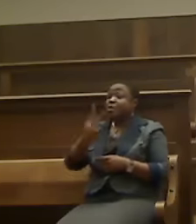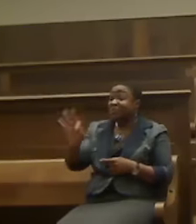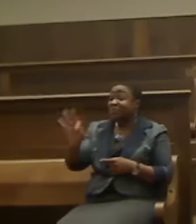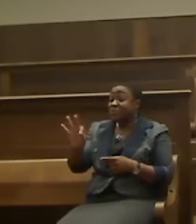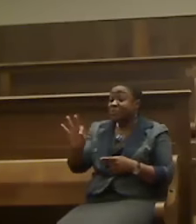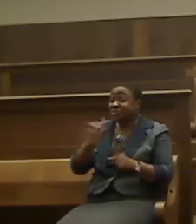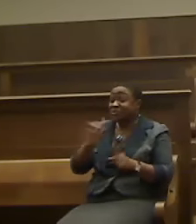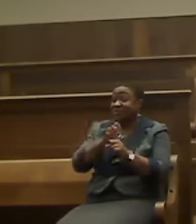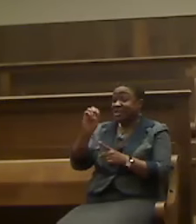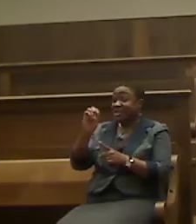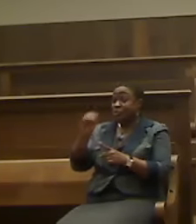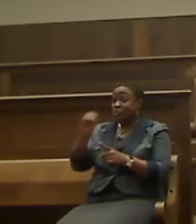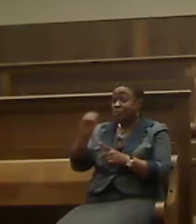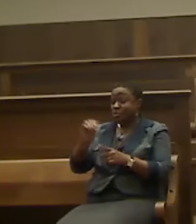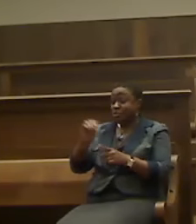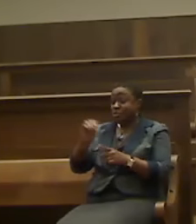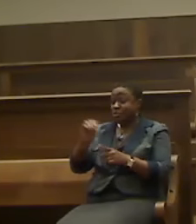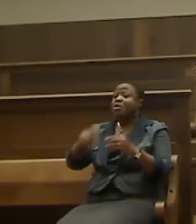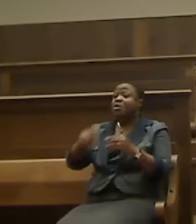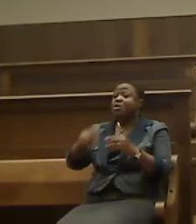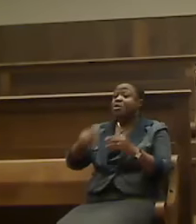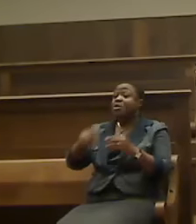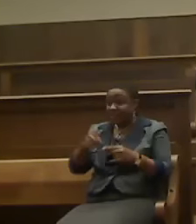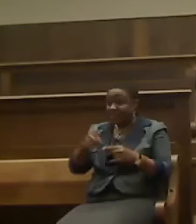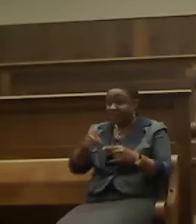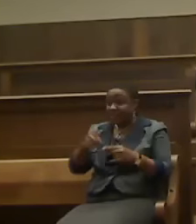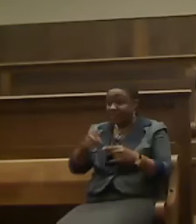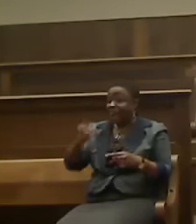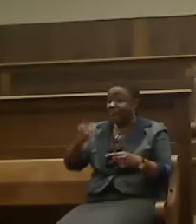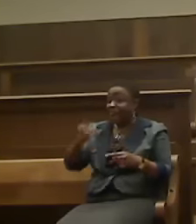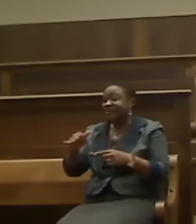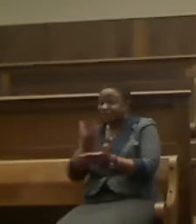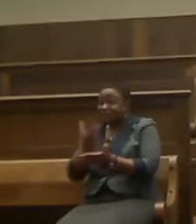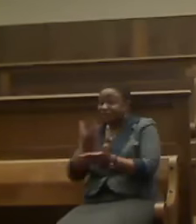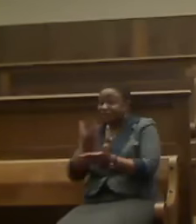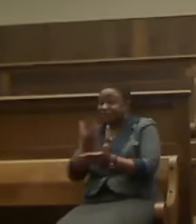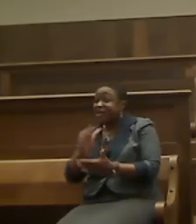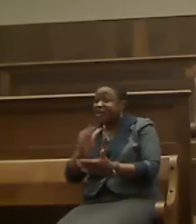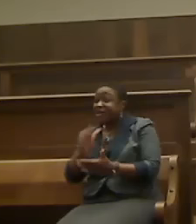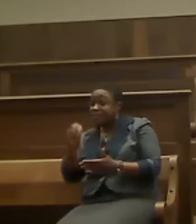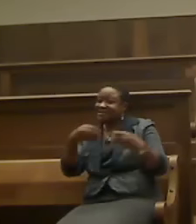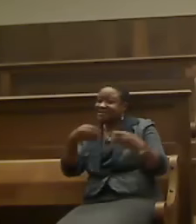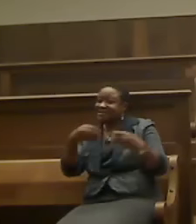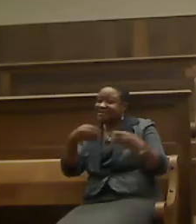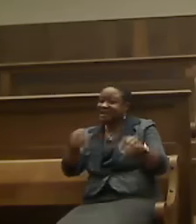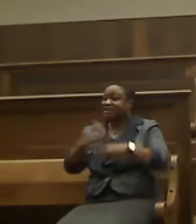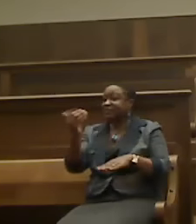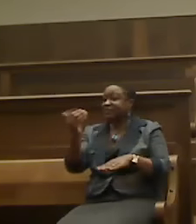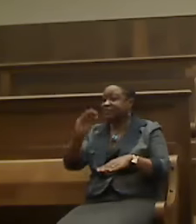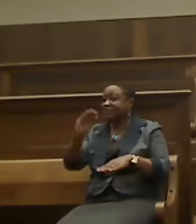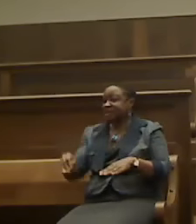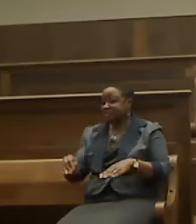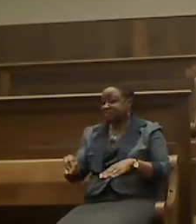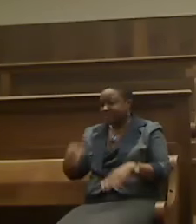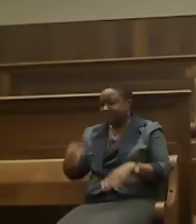product becomes third-party verified as non-GMO, it increases its sales by 15 to 30%. You know who's listening